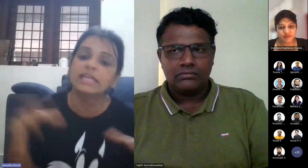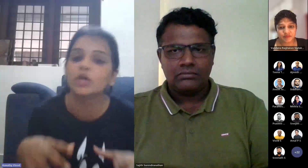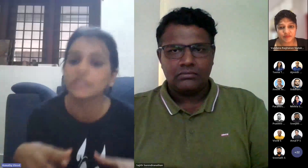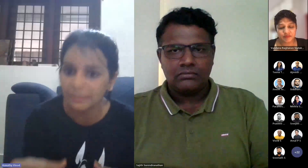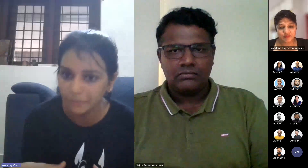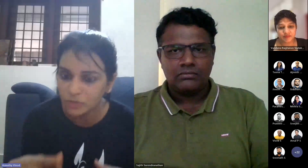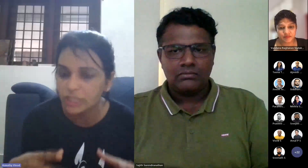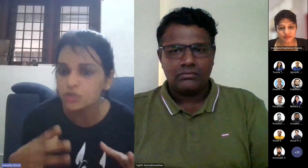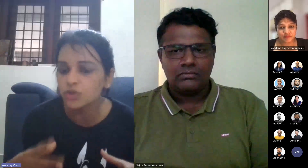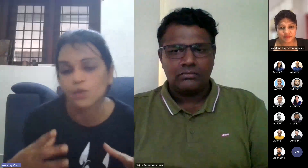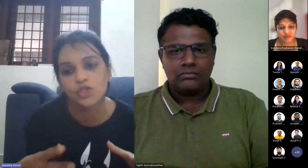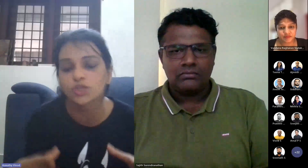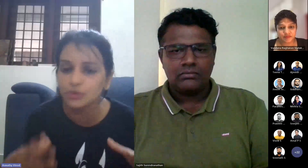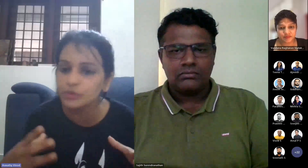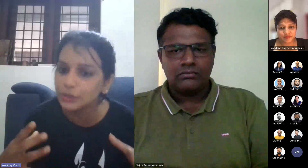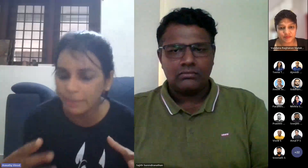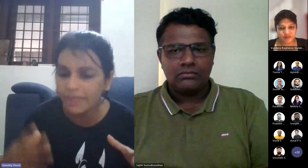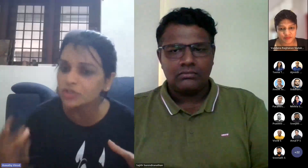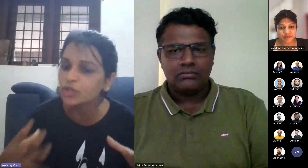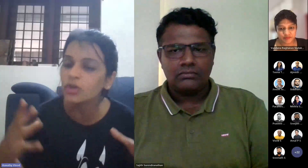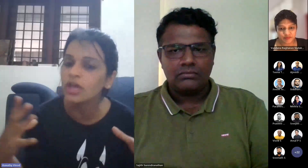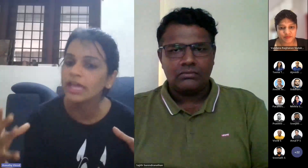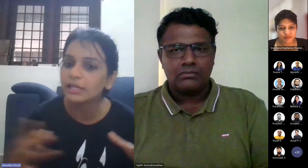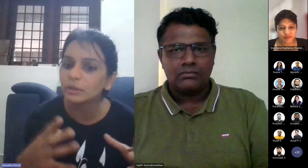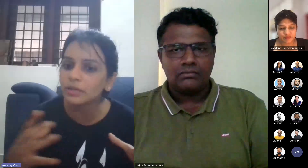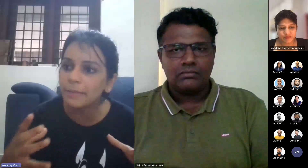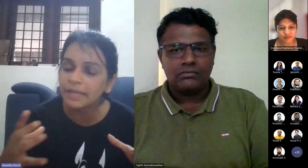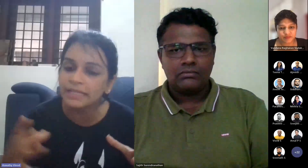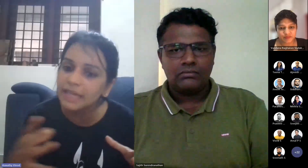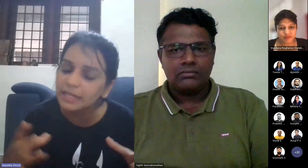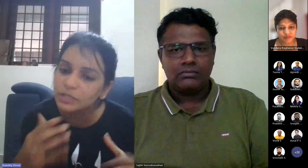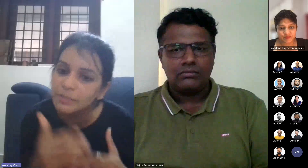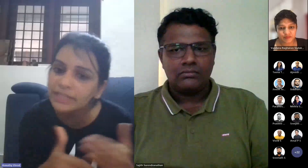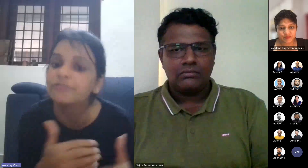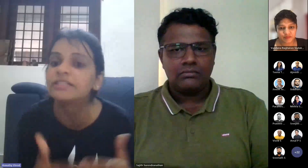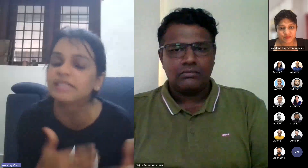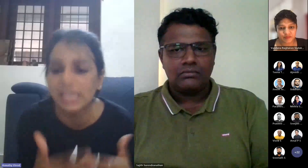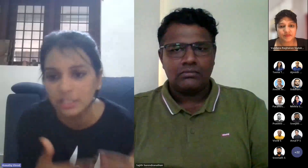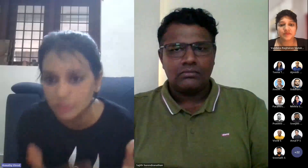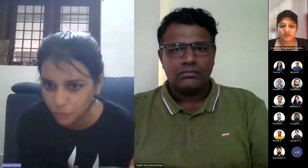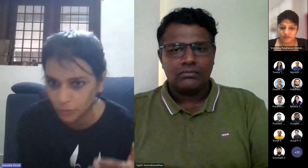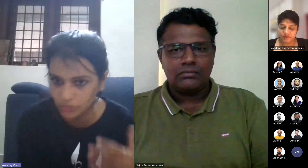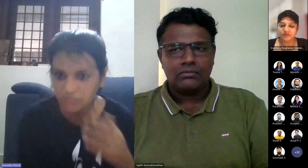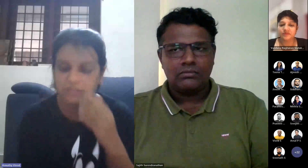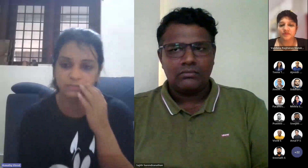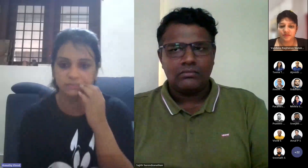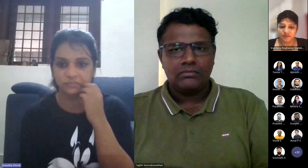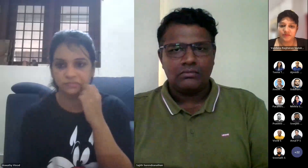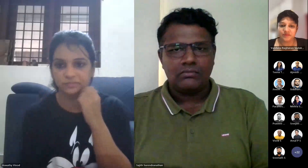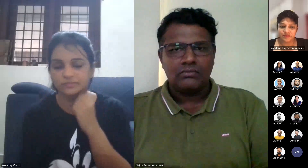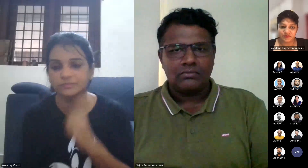personas in your team, so that your solution is useful to them. Make sure you include them and interact with them at different stages of your